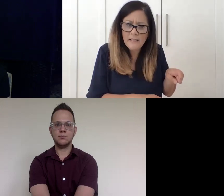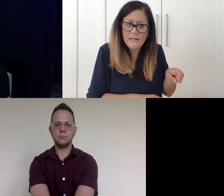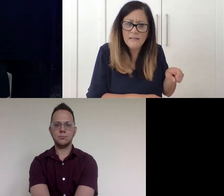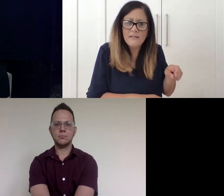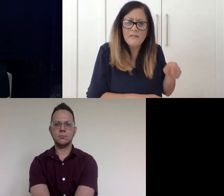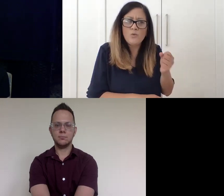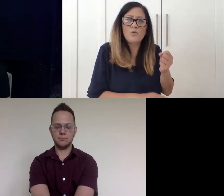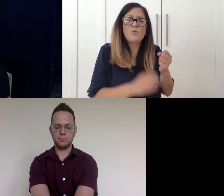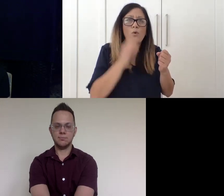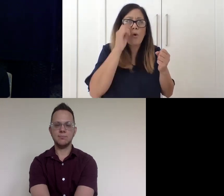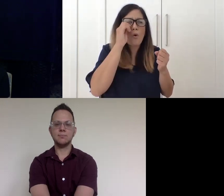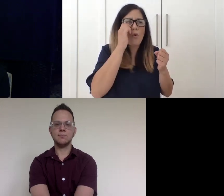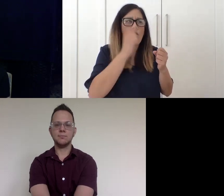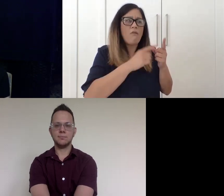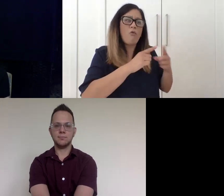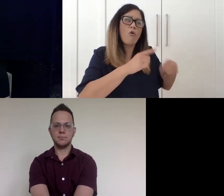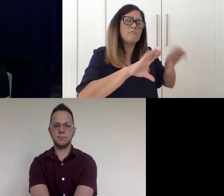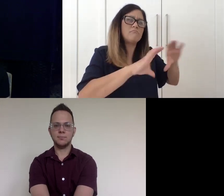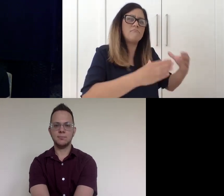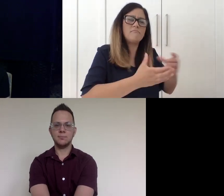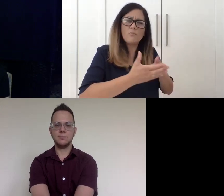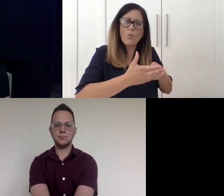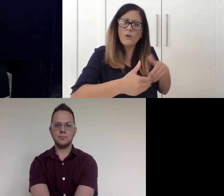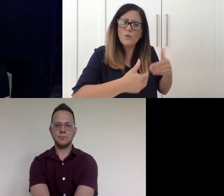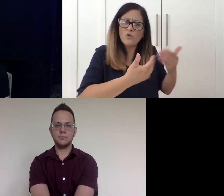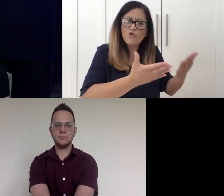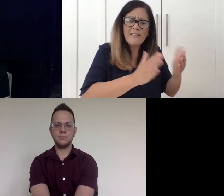It's difficult for them, and they may need accommodations.